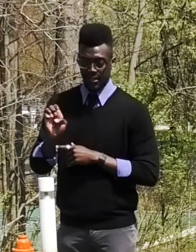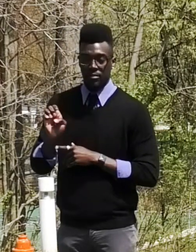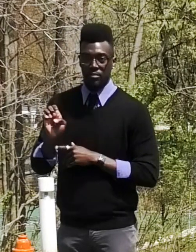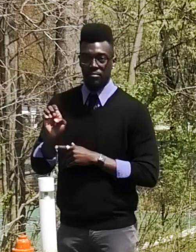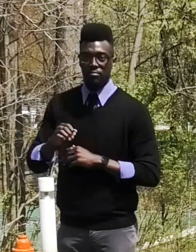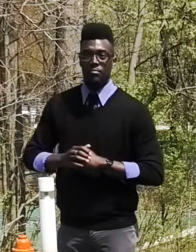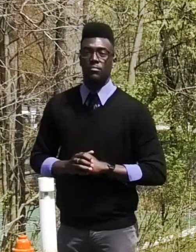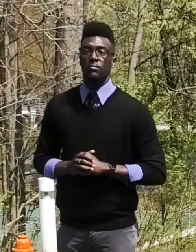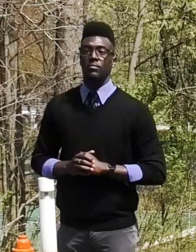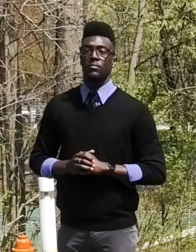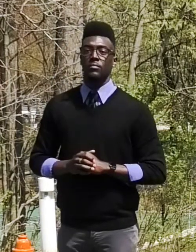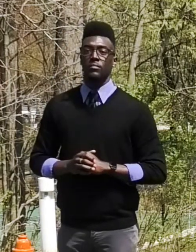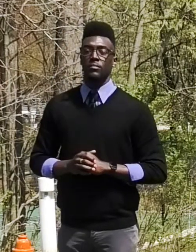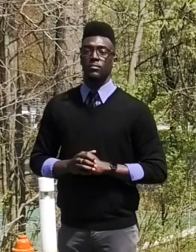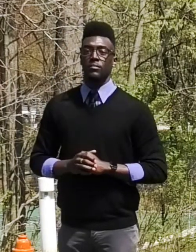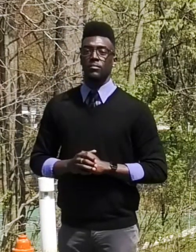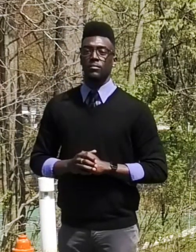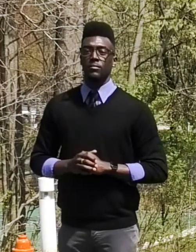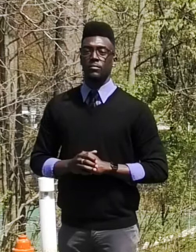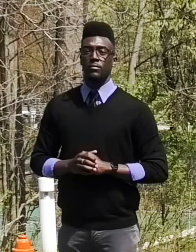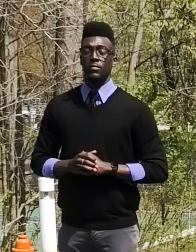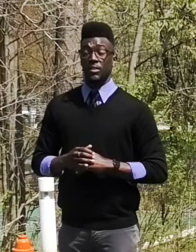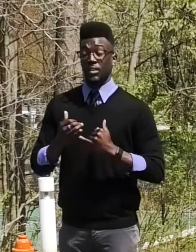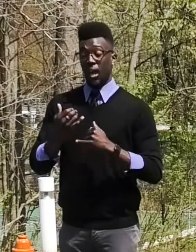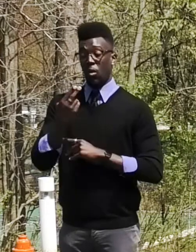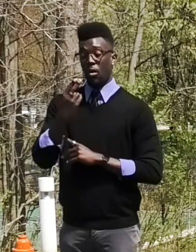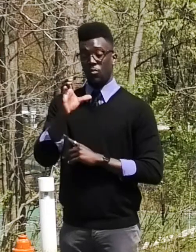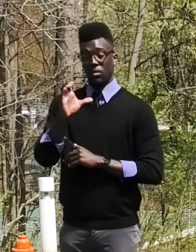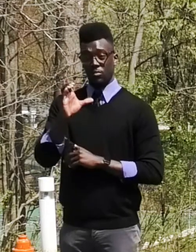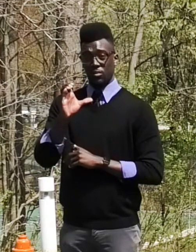I hope as Howard County